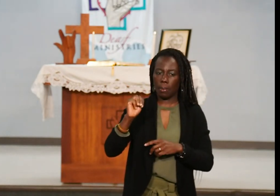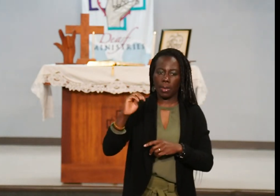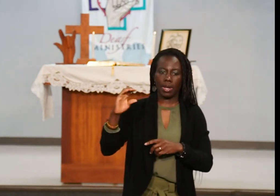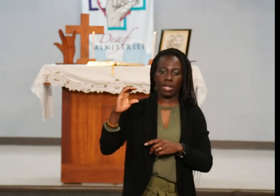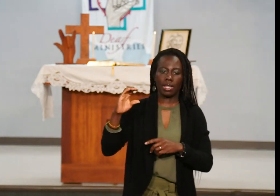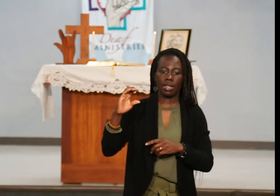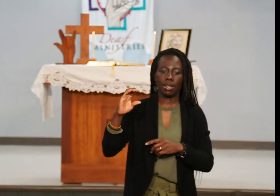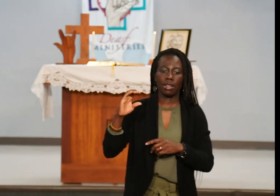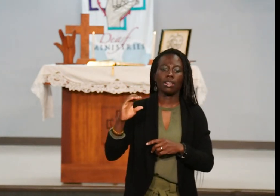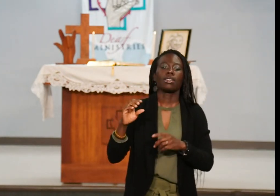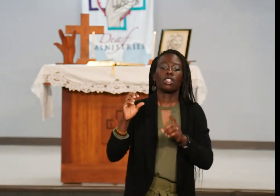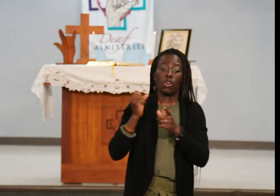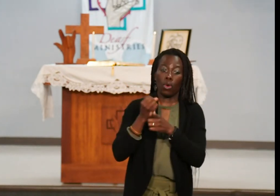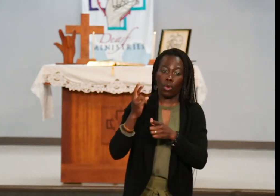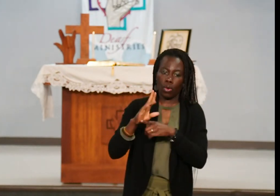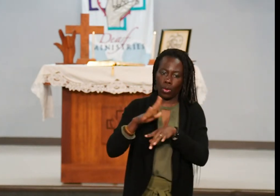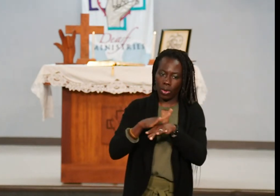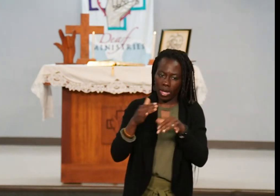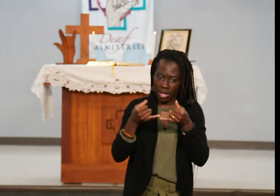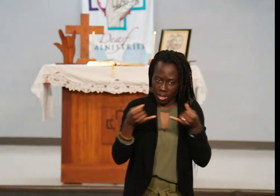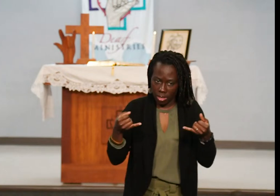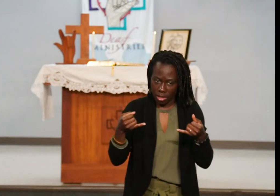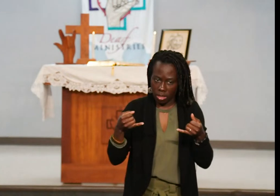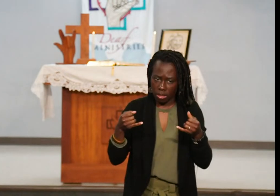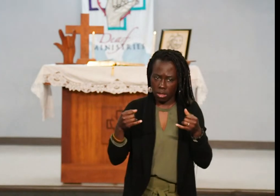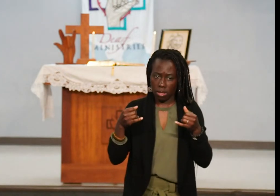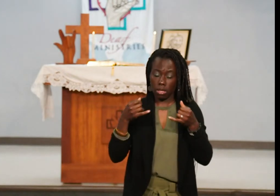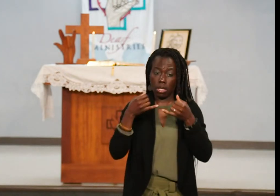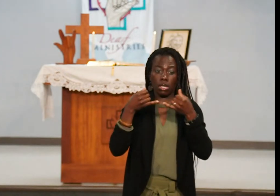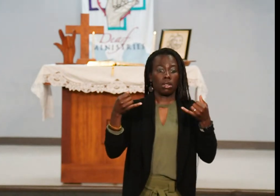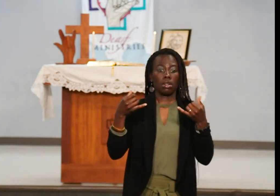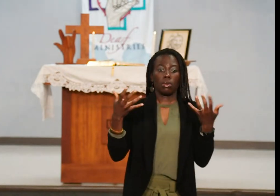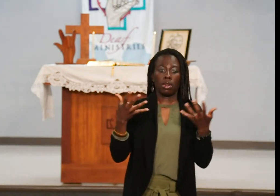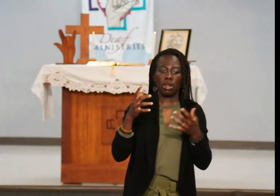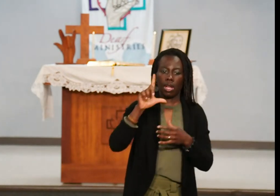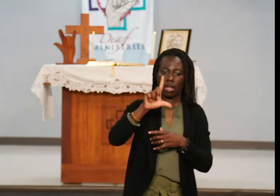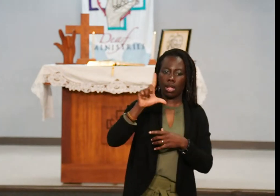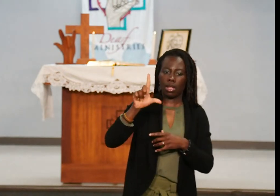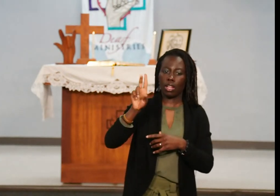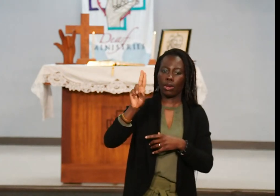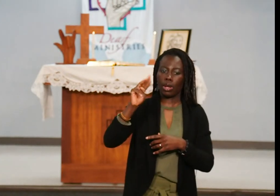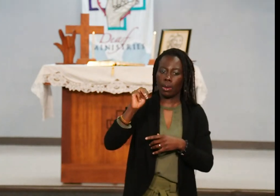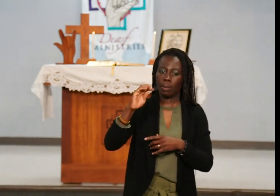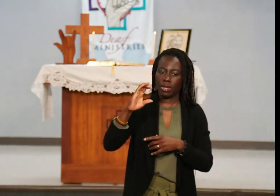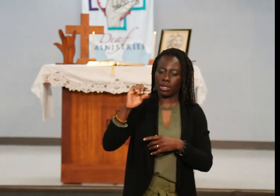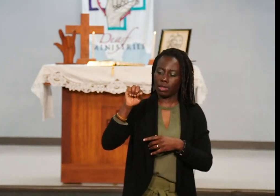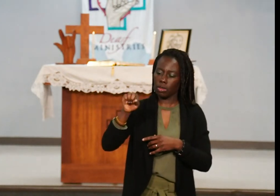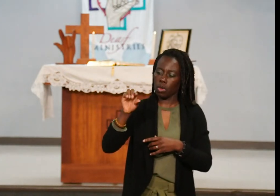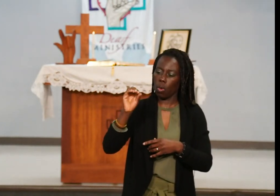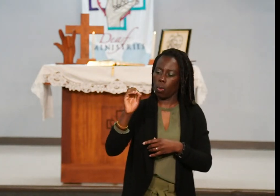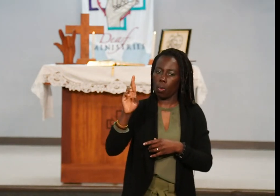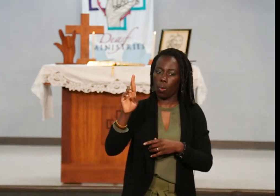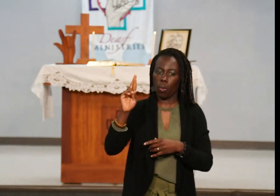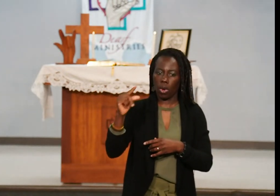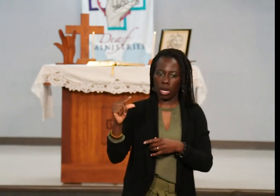77977 and just type in LLUMC. You can also give online at